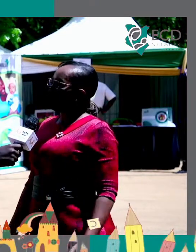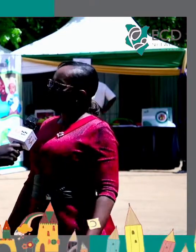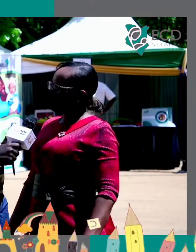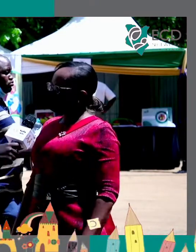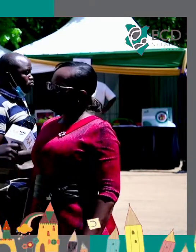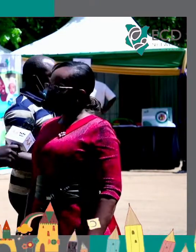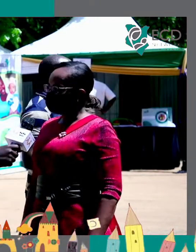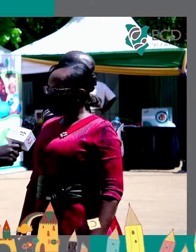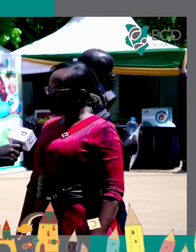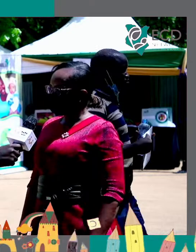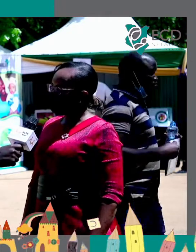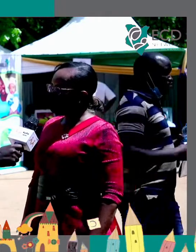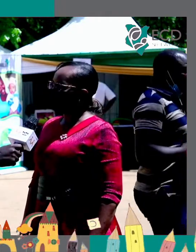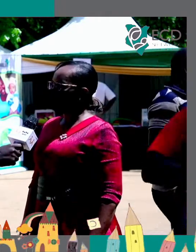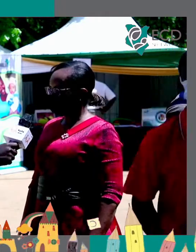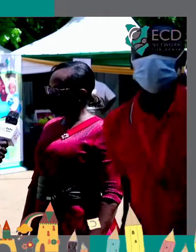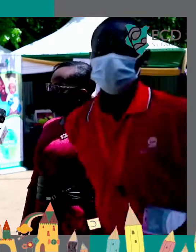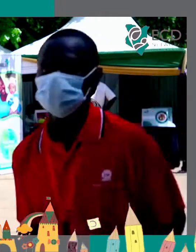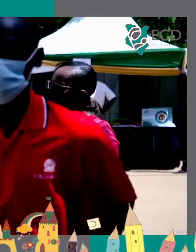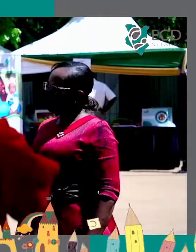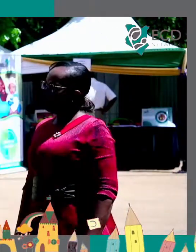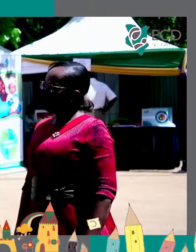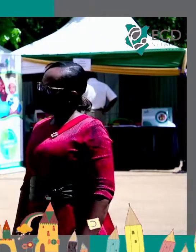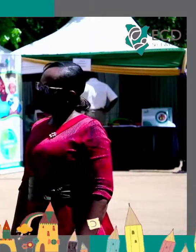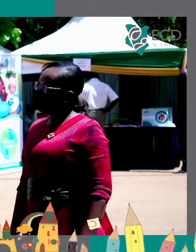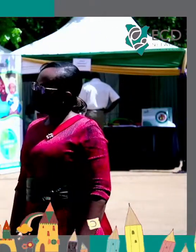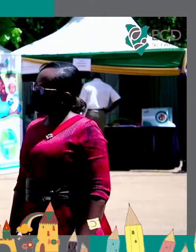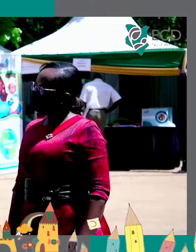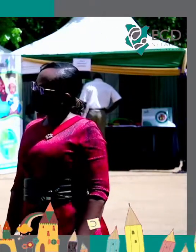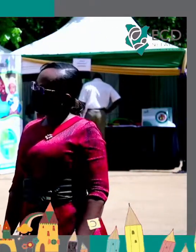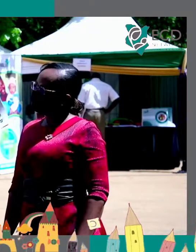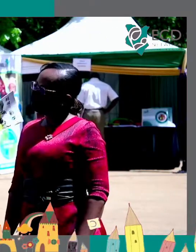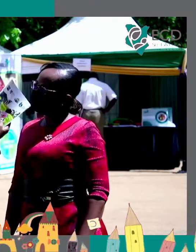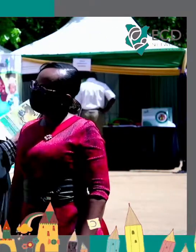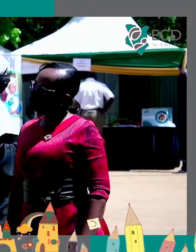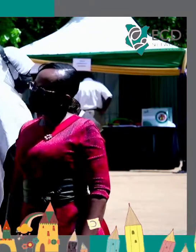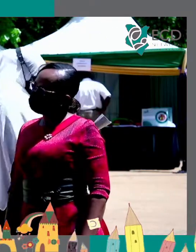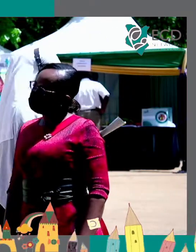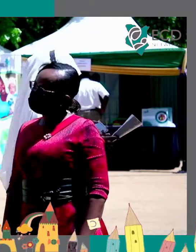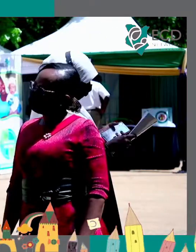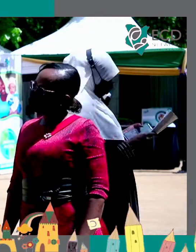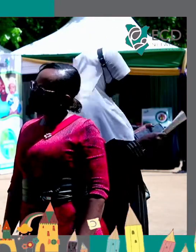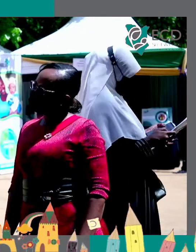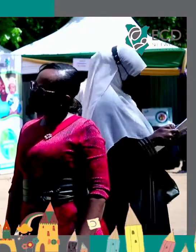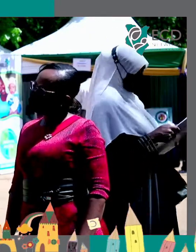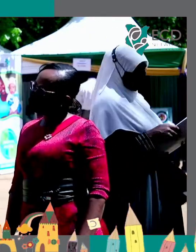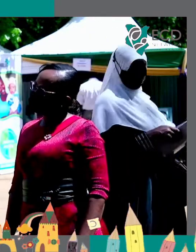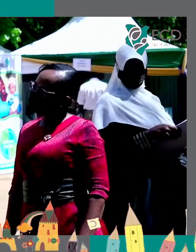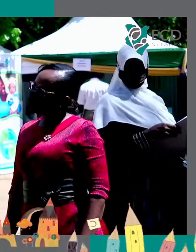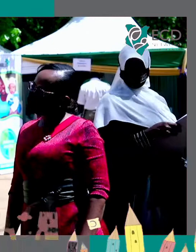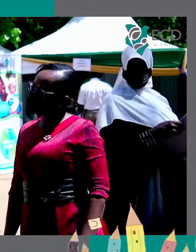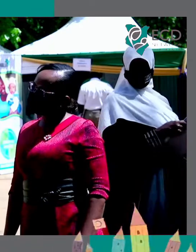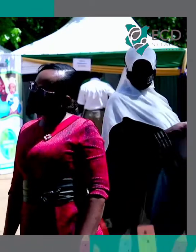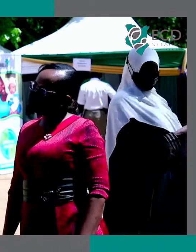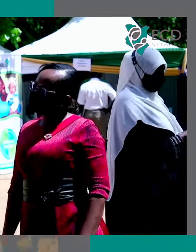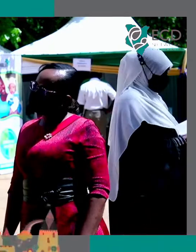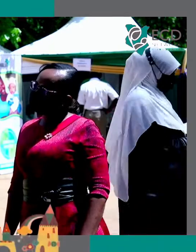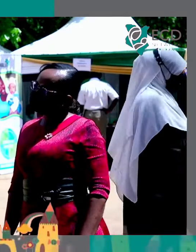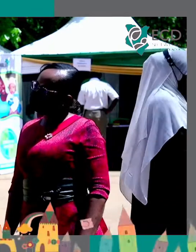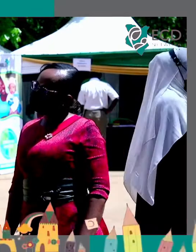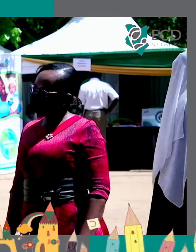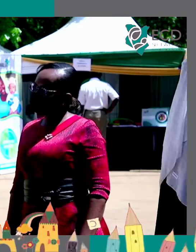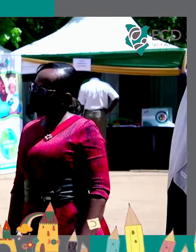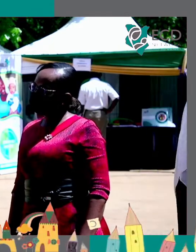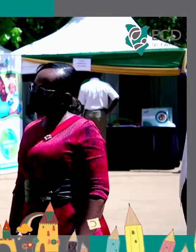the health of children in Kenya. Yes. So Caroline, you presented, and maybe what are some of the key findings from